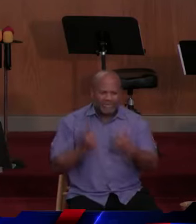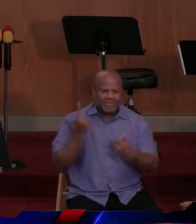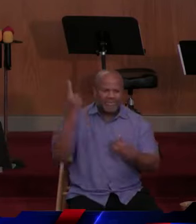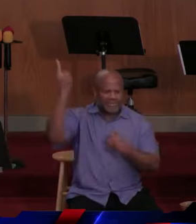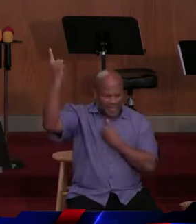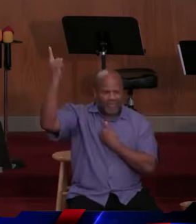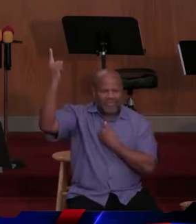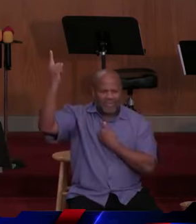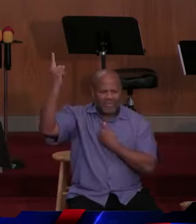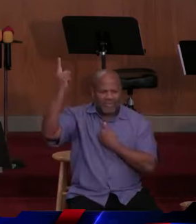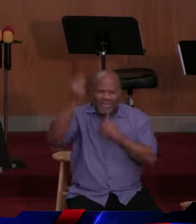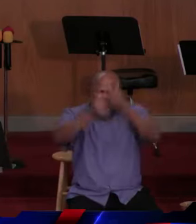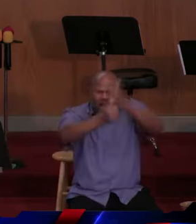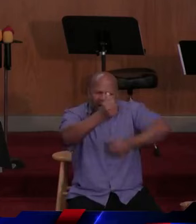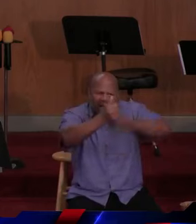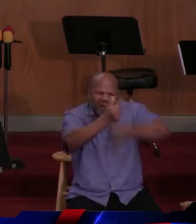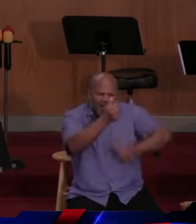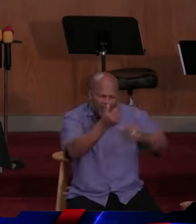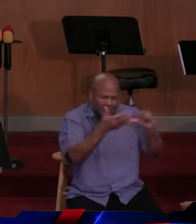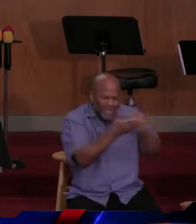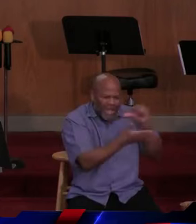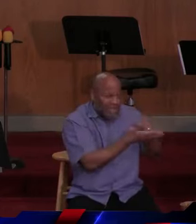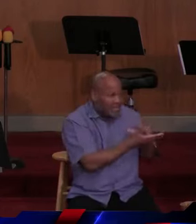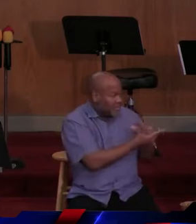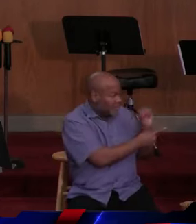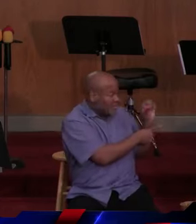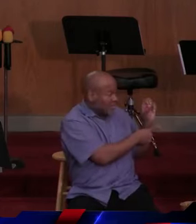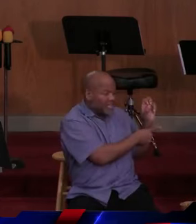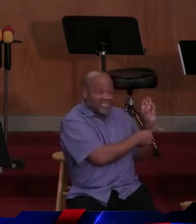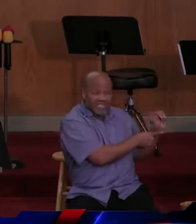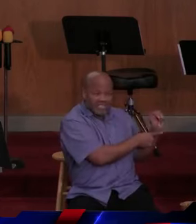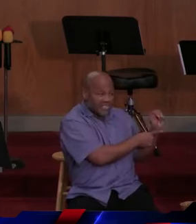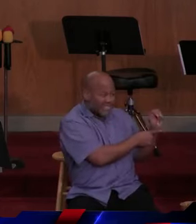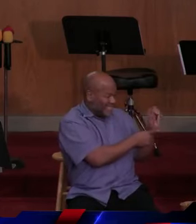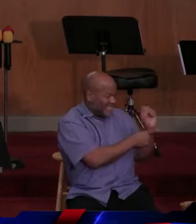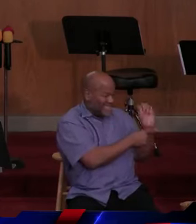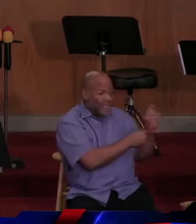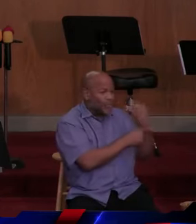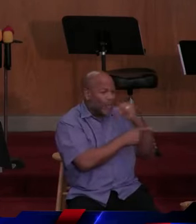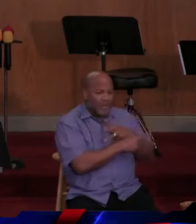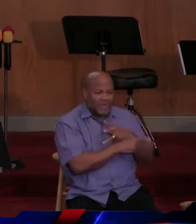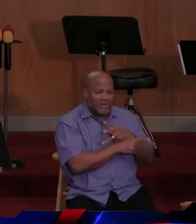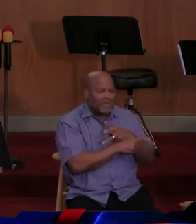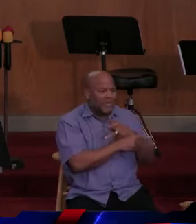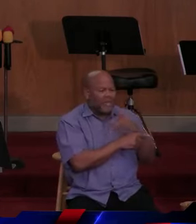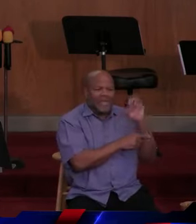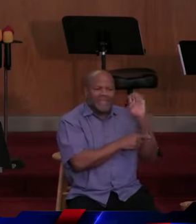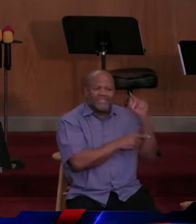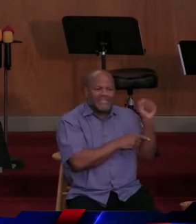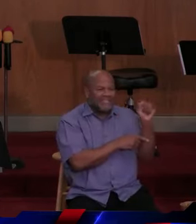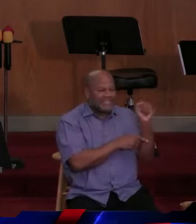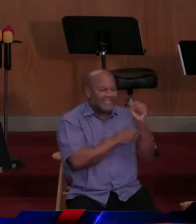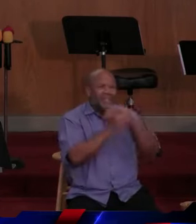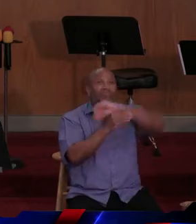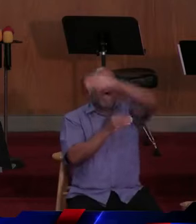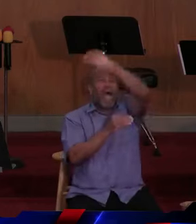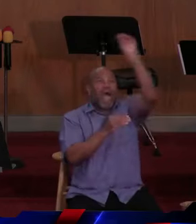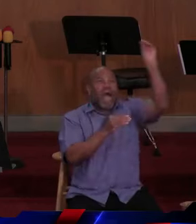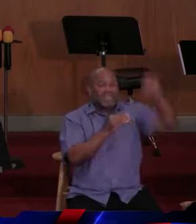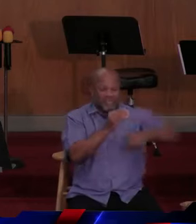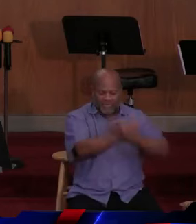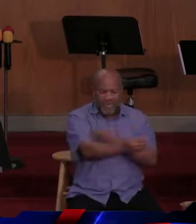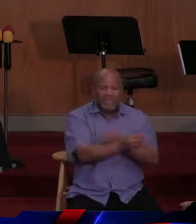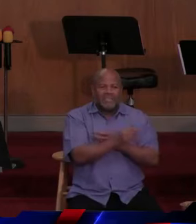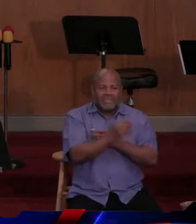I said he's in every page. In Genesis, he's the seed of the woman. In Exodus, he's the Passover lamb. In Leviticus, he's the